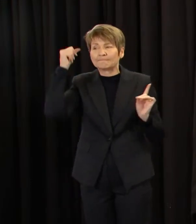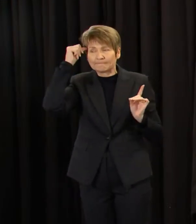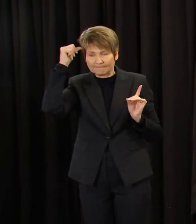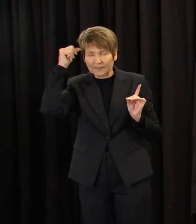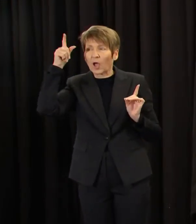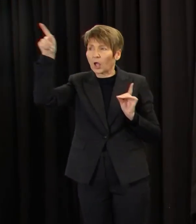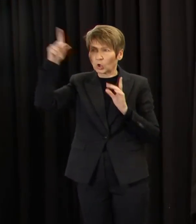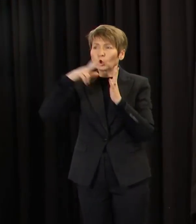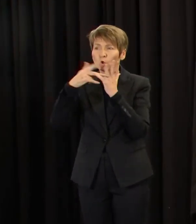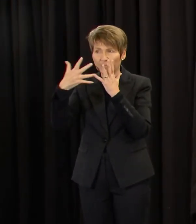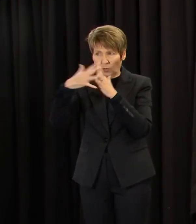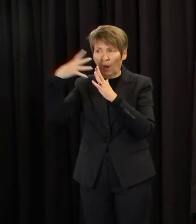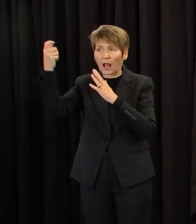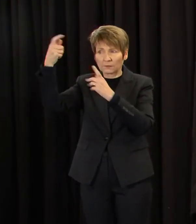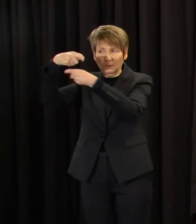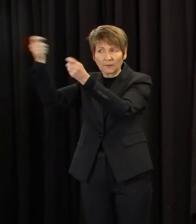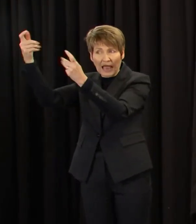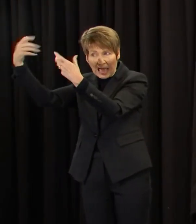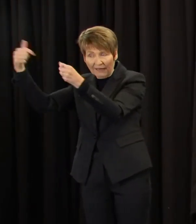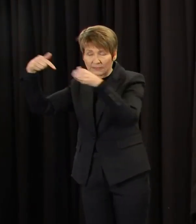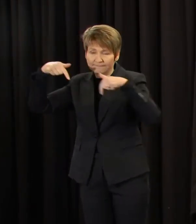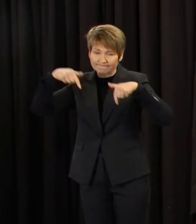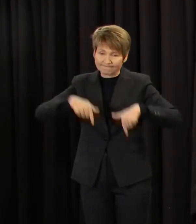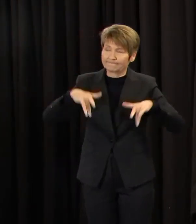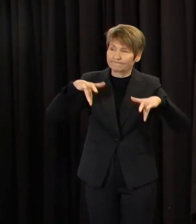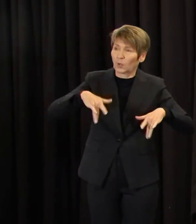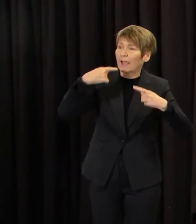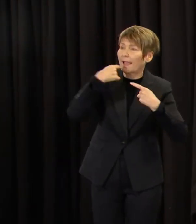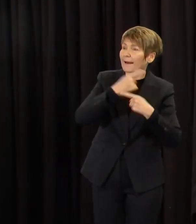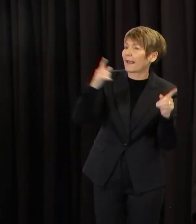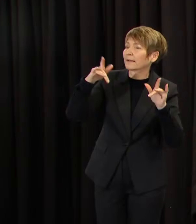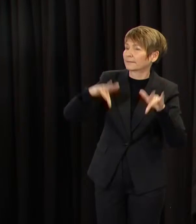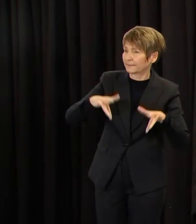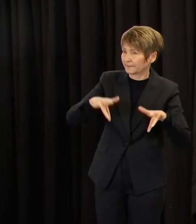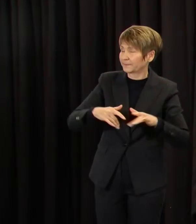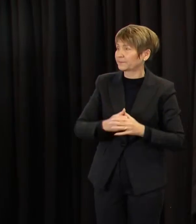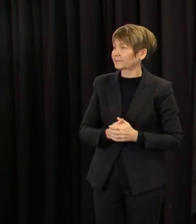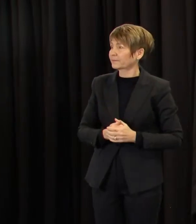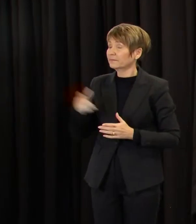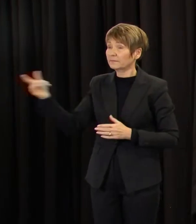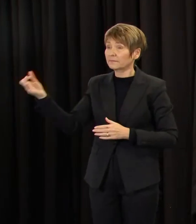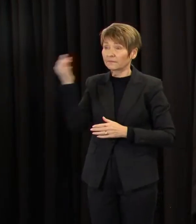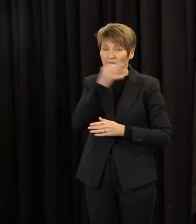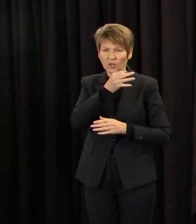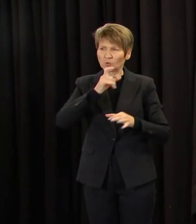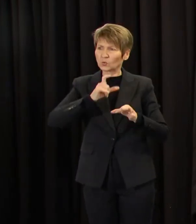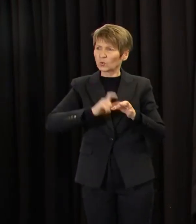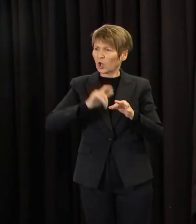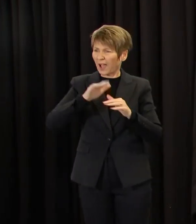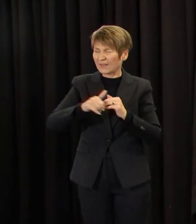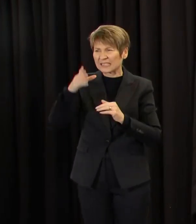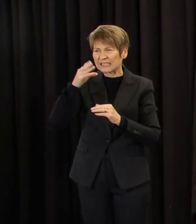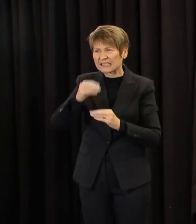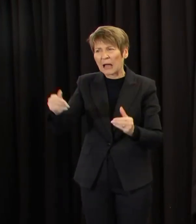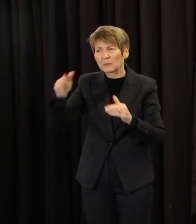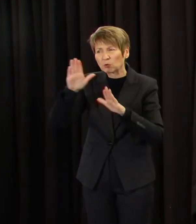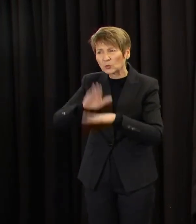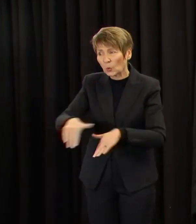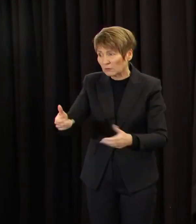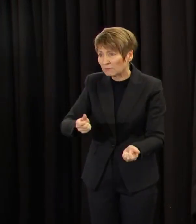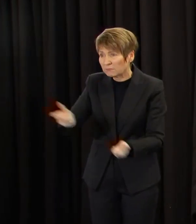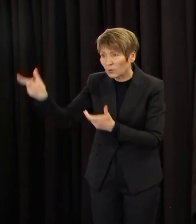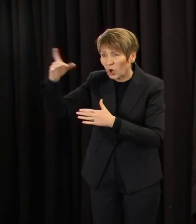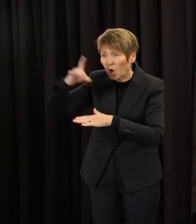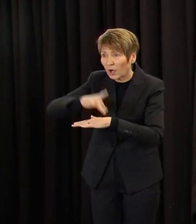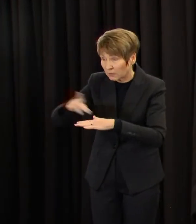in hospital, how many are there, and also how ill are they, obviously, without breaching their privacy? Yeah, I think at this point in time, I